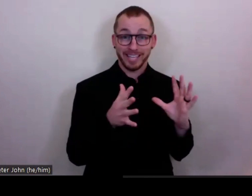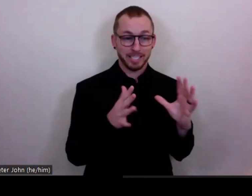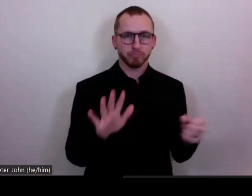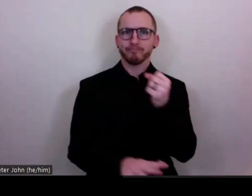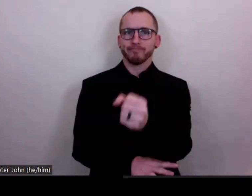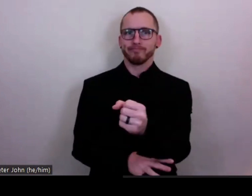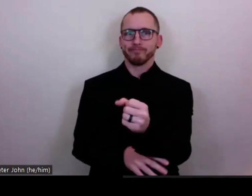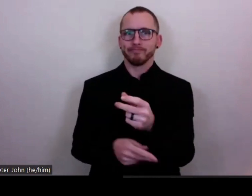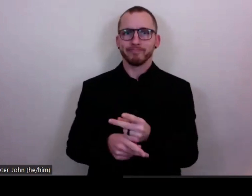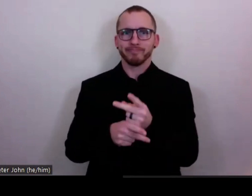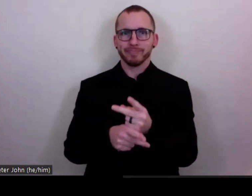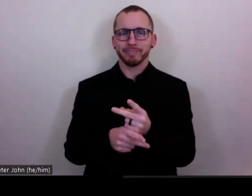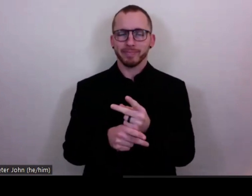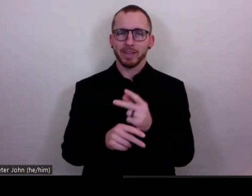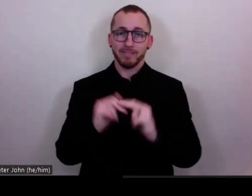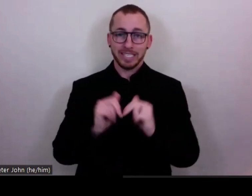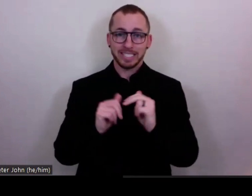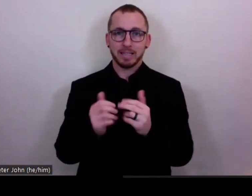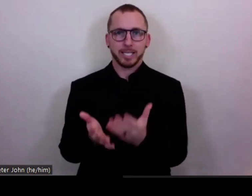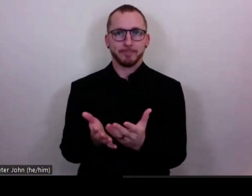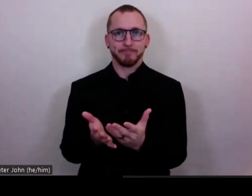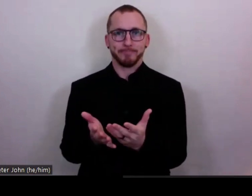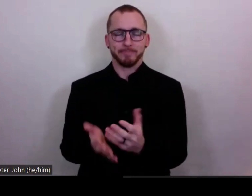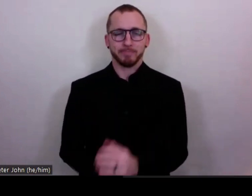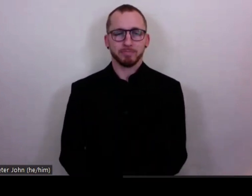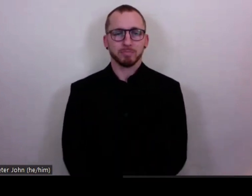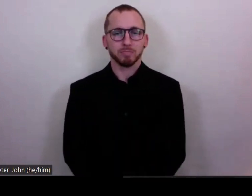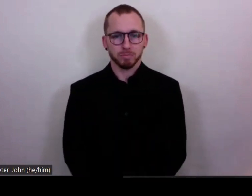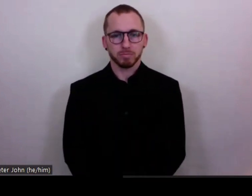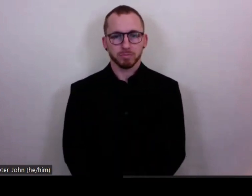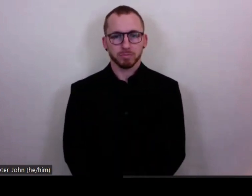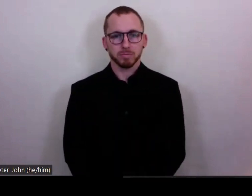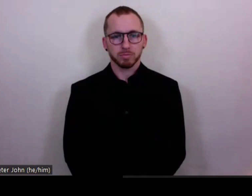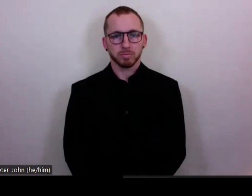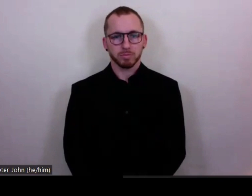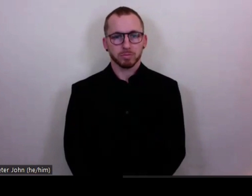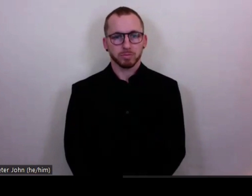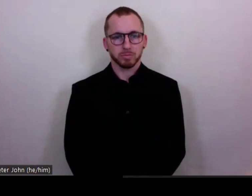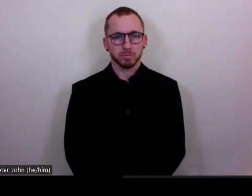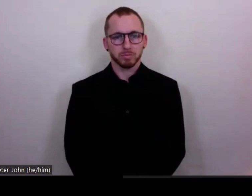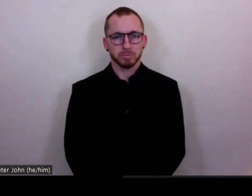Gossip is so rife that everybody knows about their scenario,